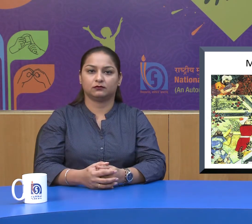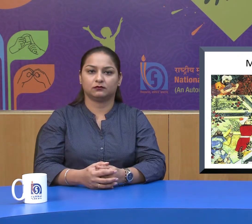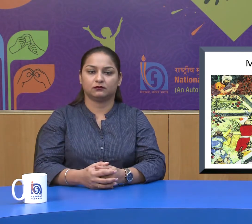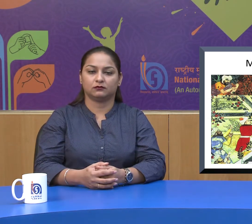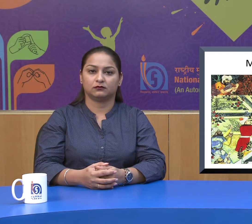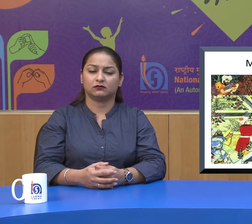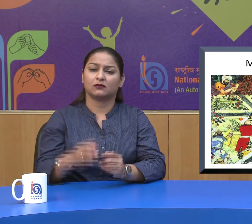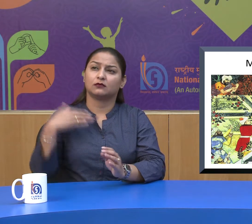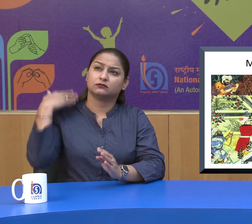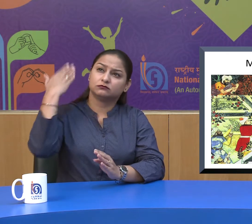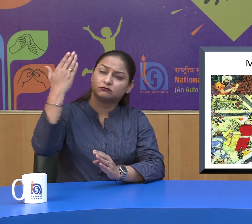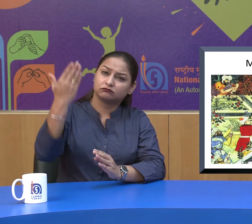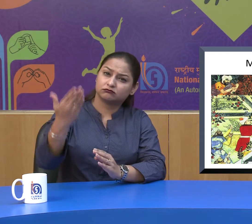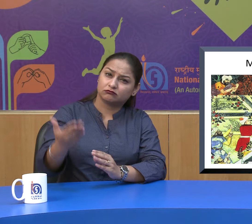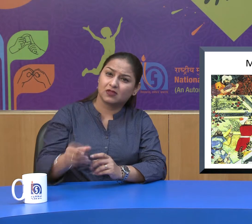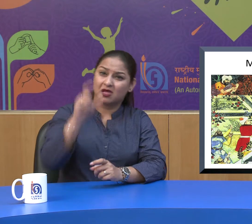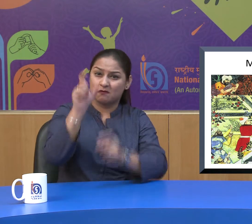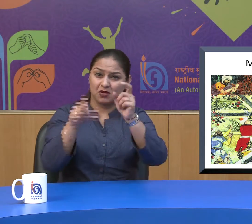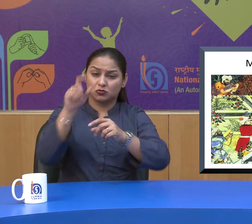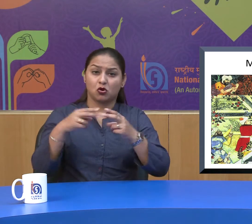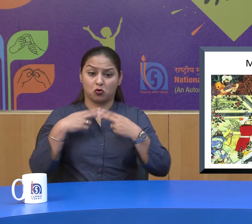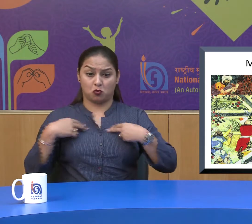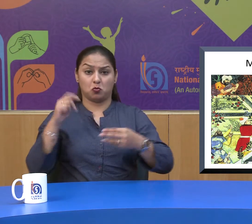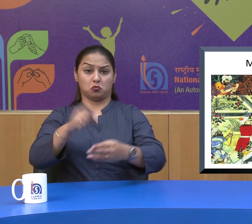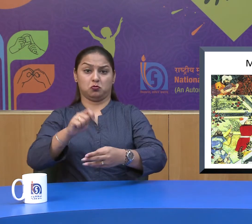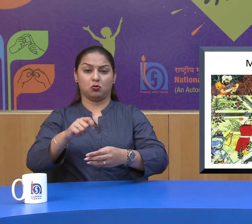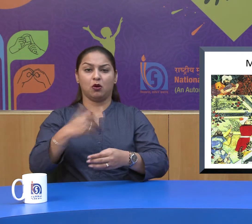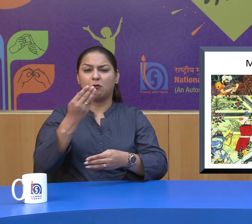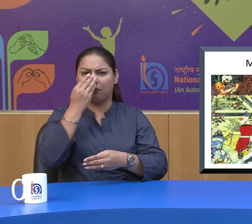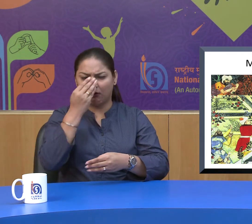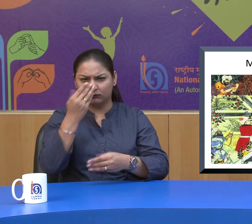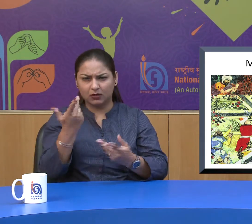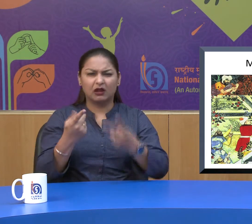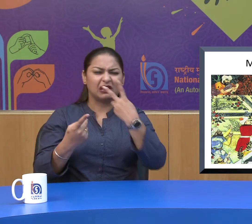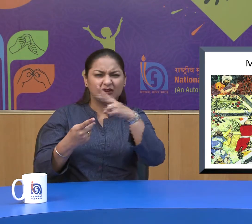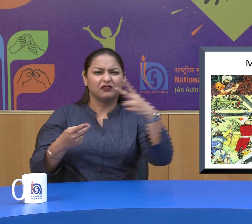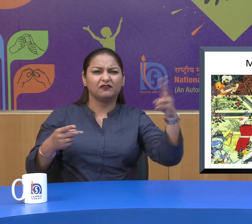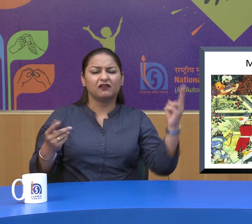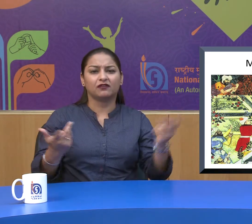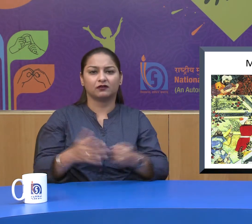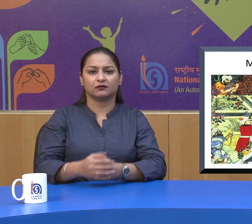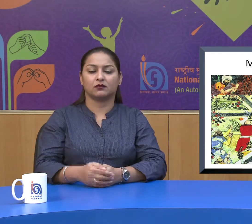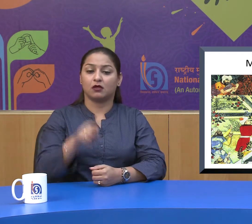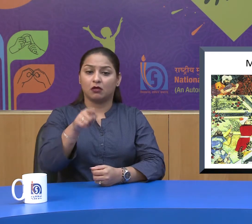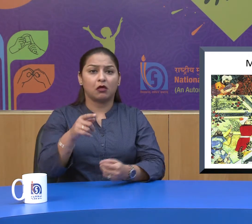Since the rulers were constantly at war, they did not have the time